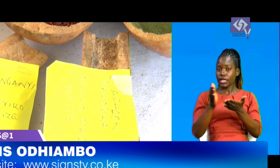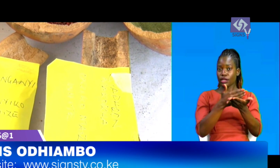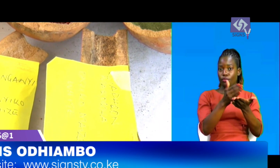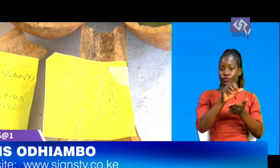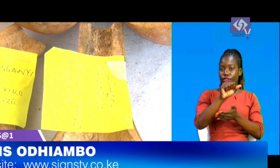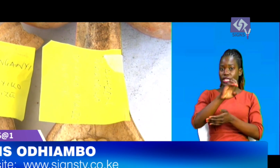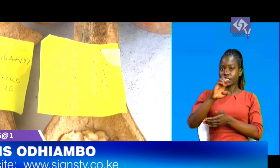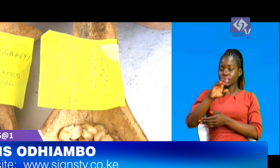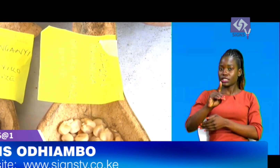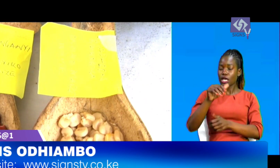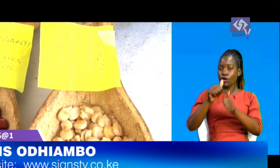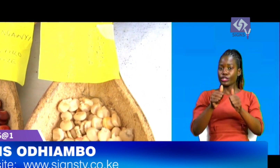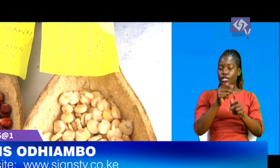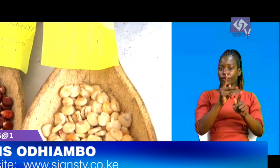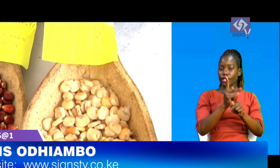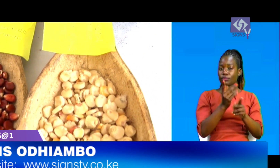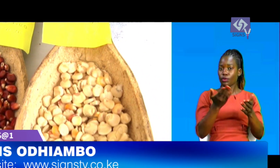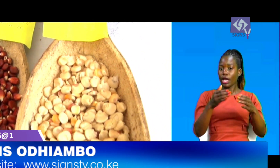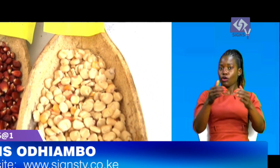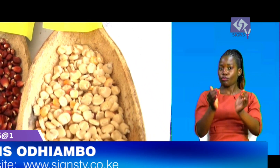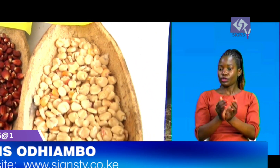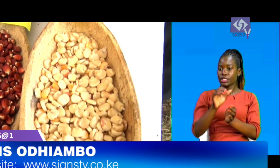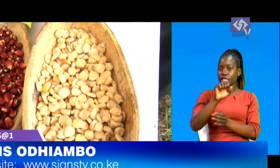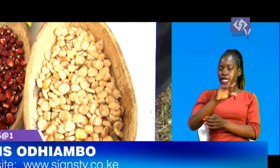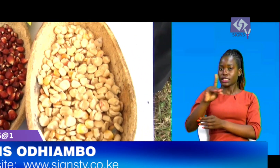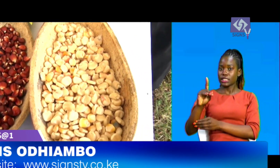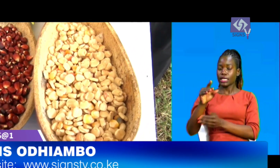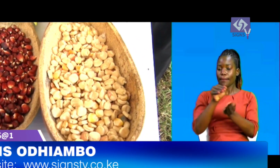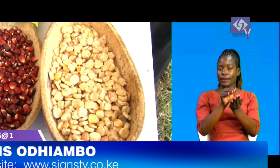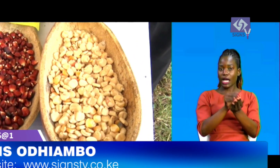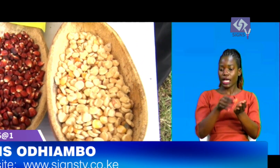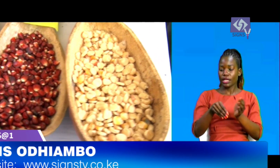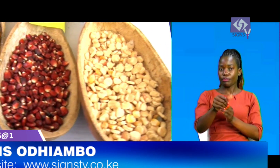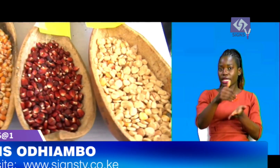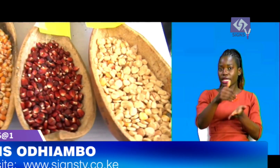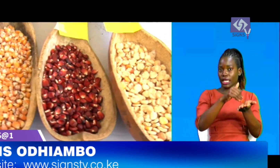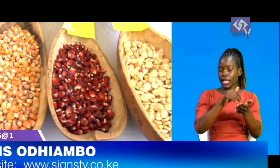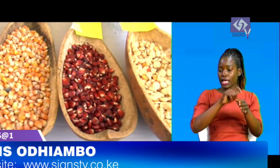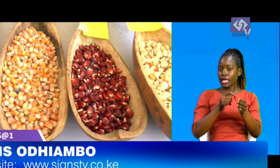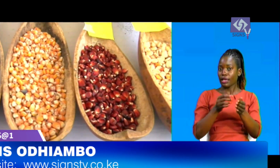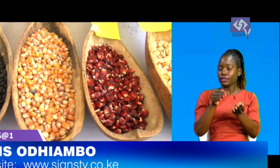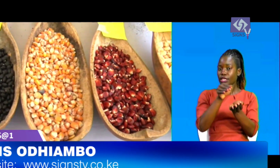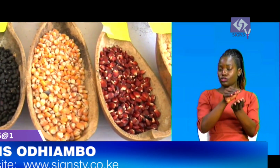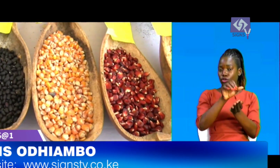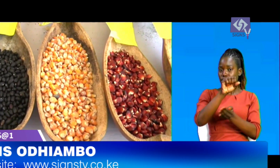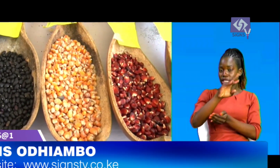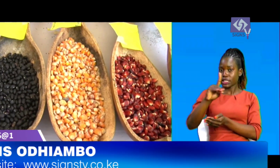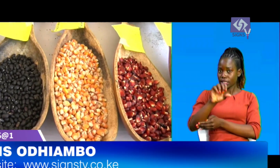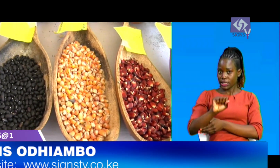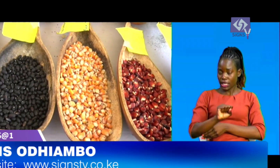their community seed bank and replant them. Also, as they store the seeds, we are also training them to